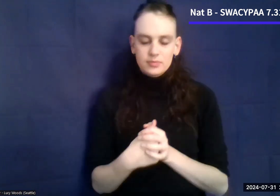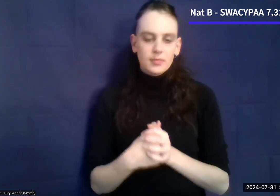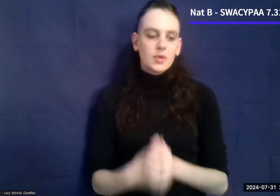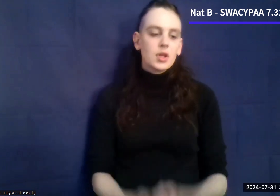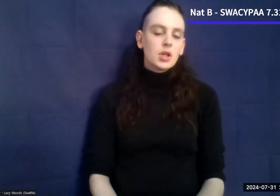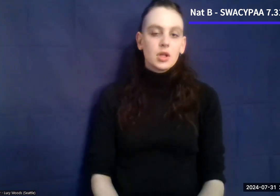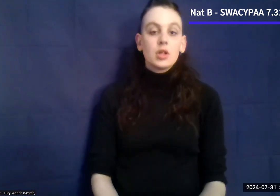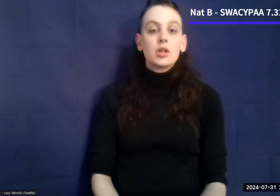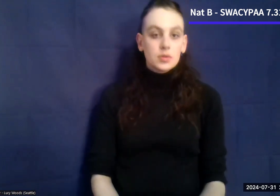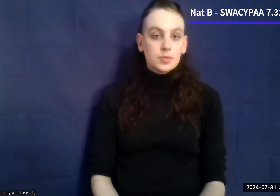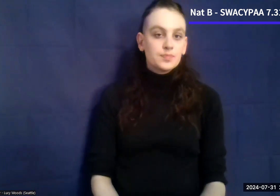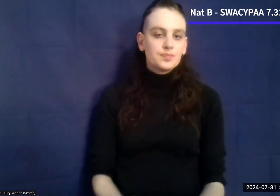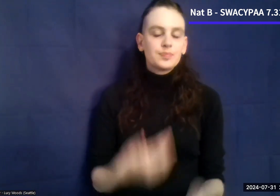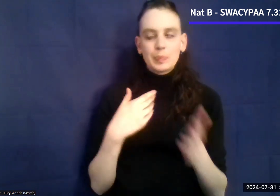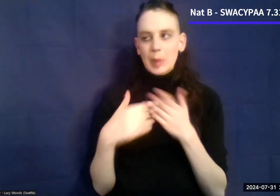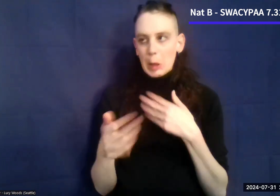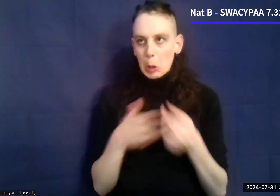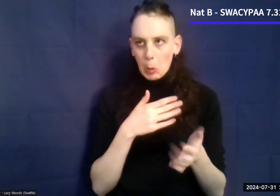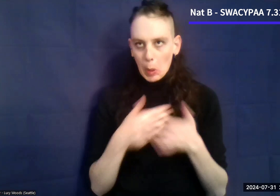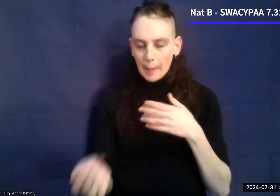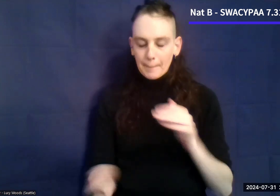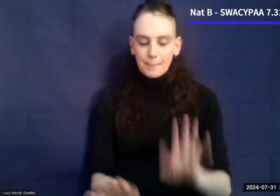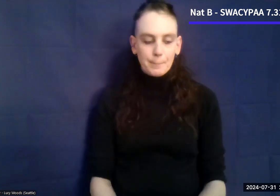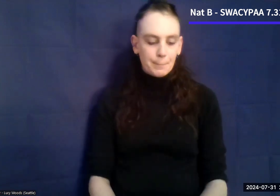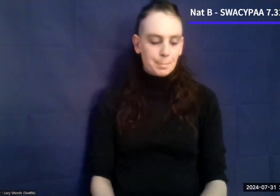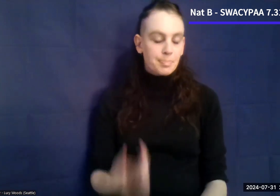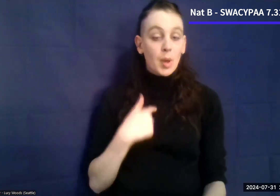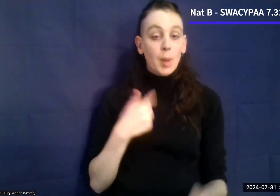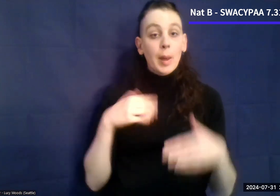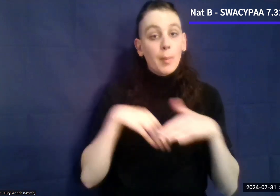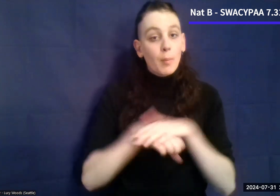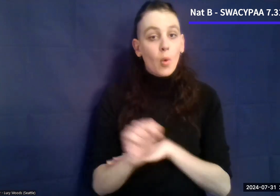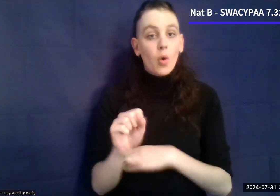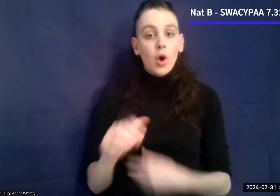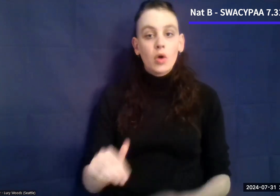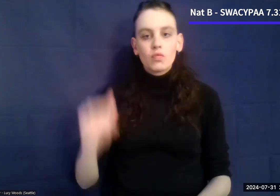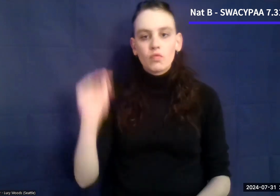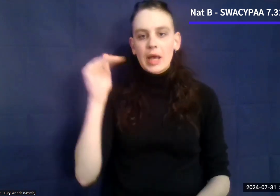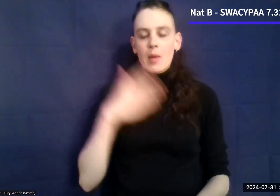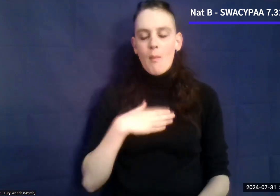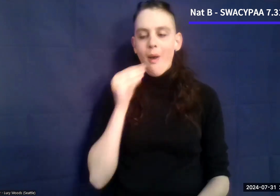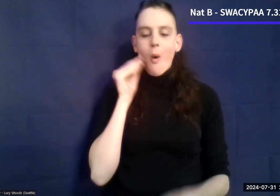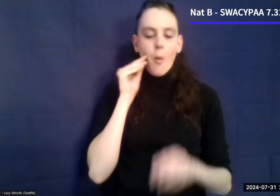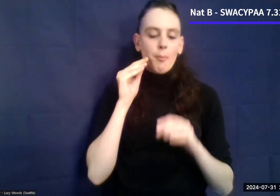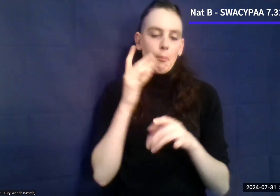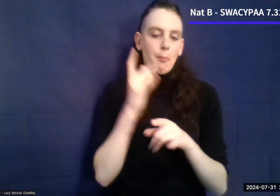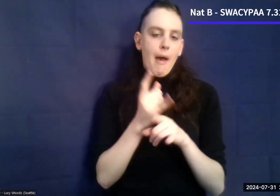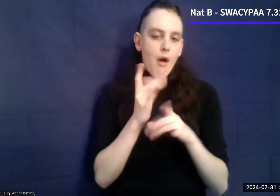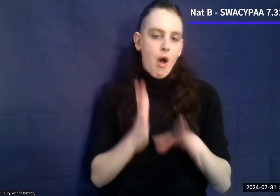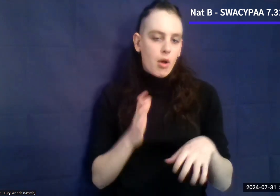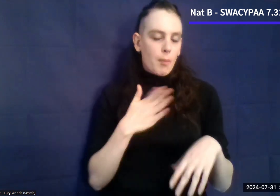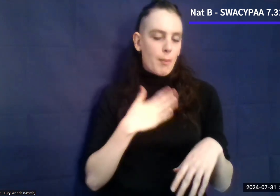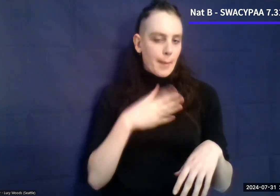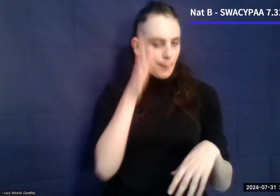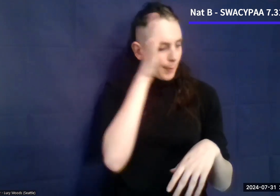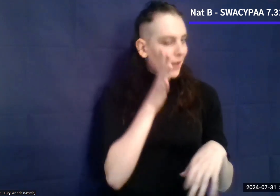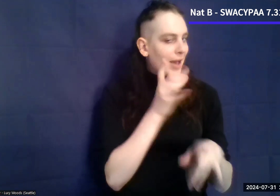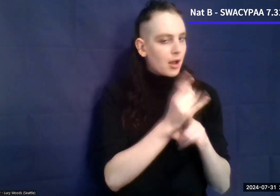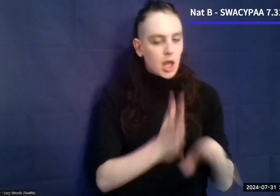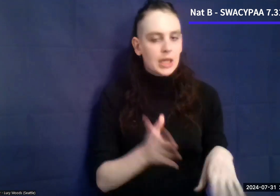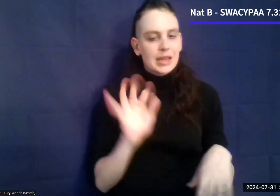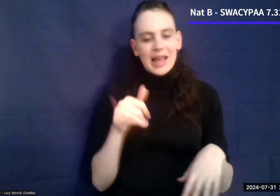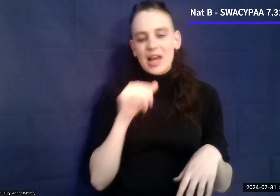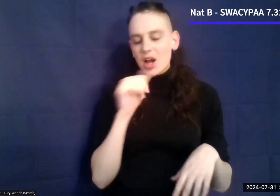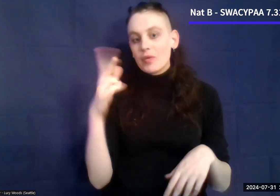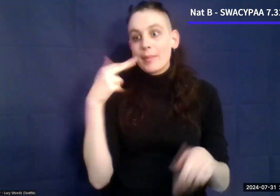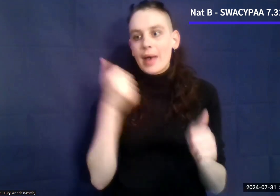And so anyway, I'll start at like the beginning. I was born and raised in an alcoholic home. That's not what makes me an alcoholic, but it is part of my experience, right?